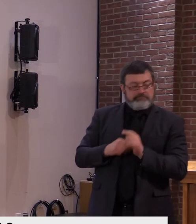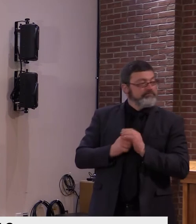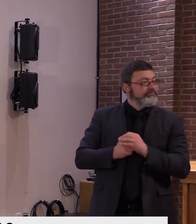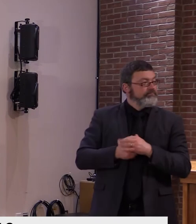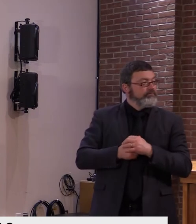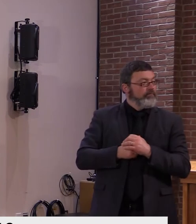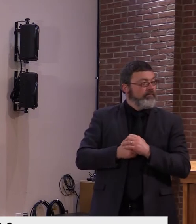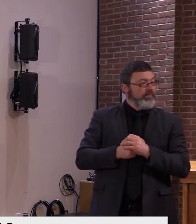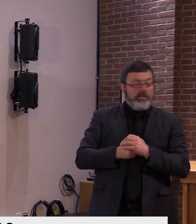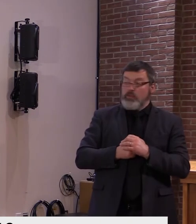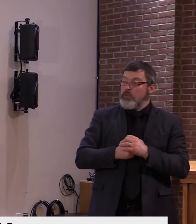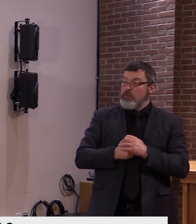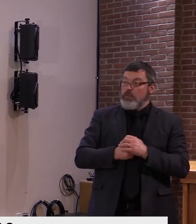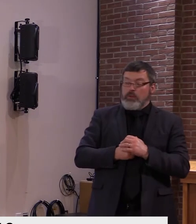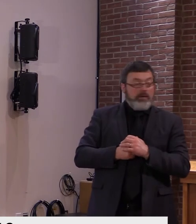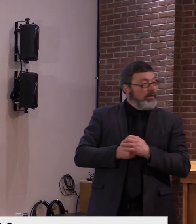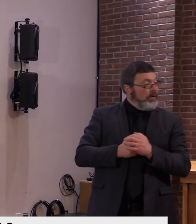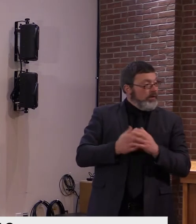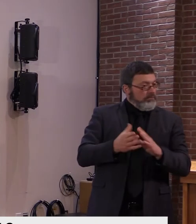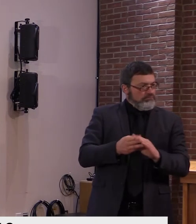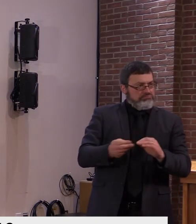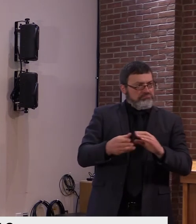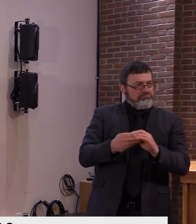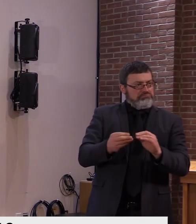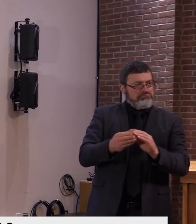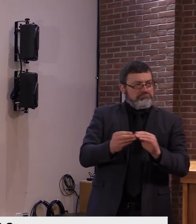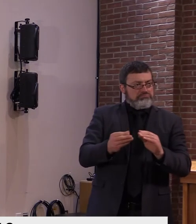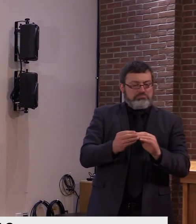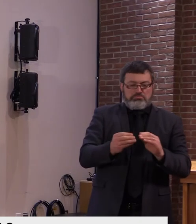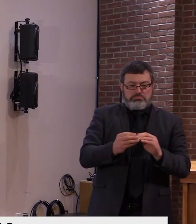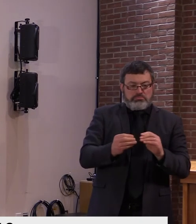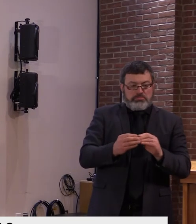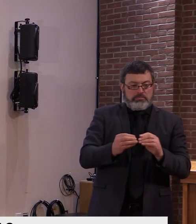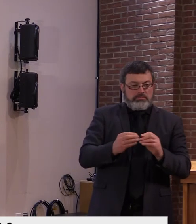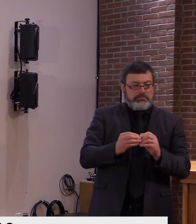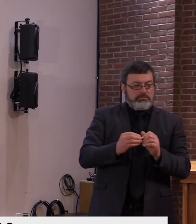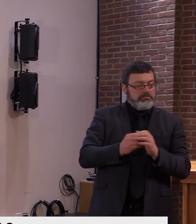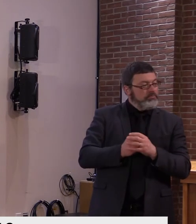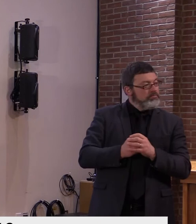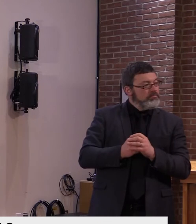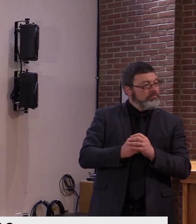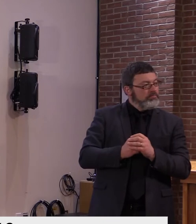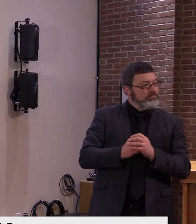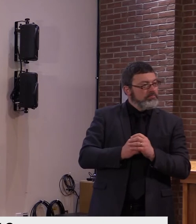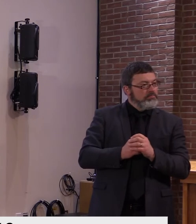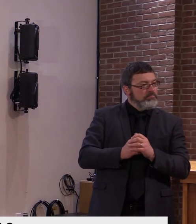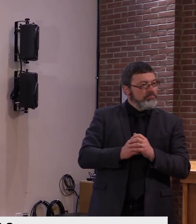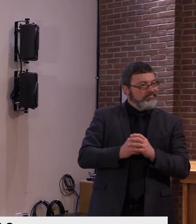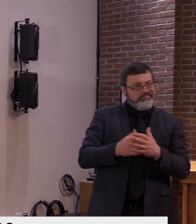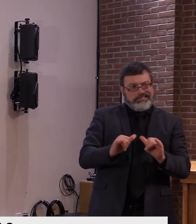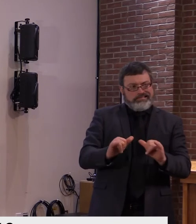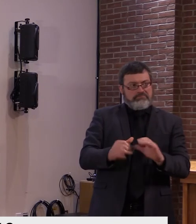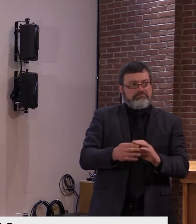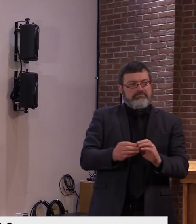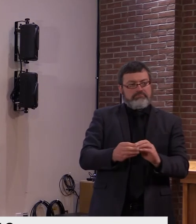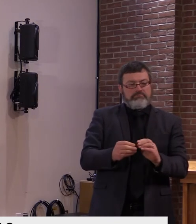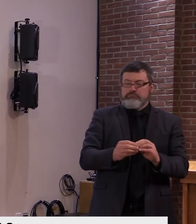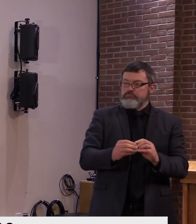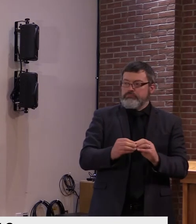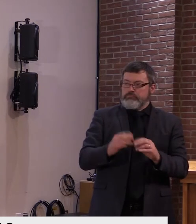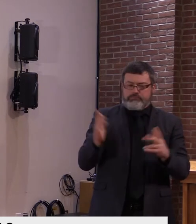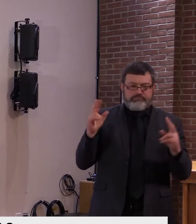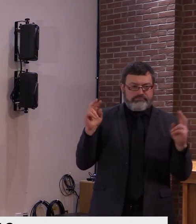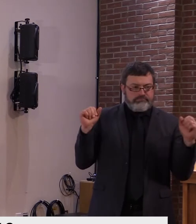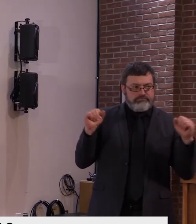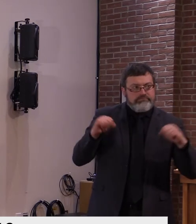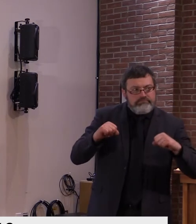Thanks for taking the question. So the state, in recent weeks, you've taken steps to prepare for kind of the continuing possibility of a